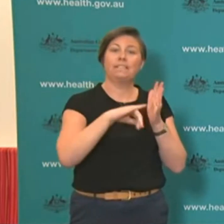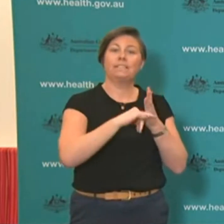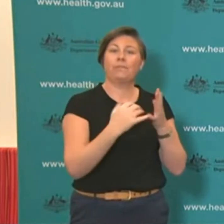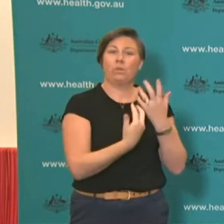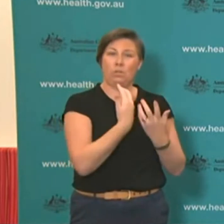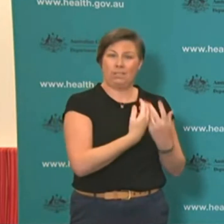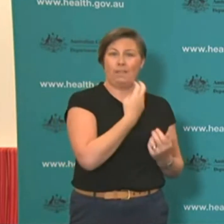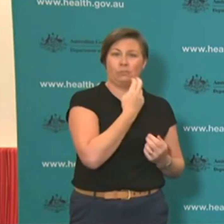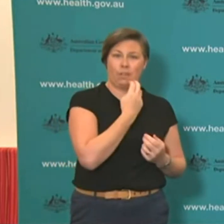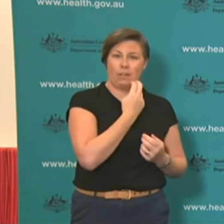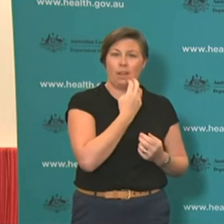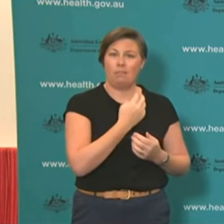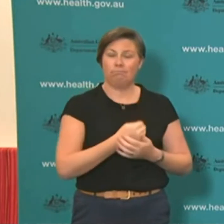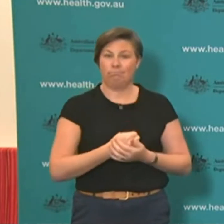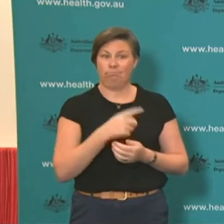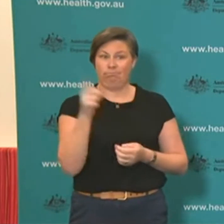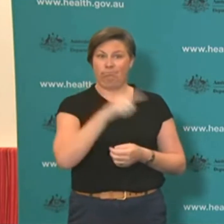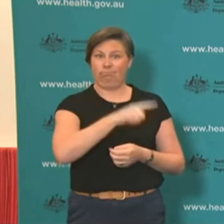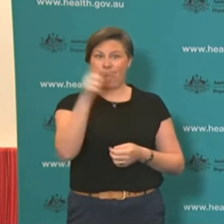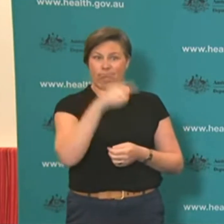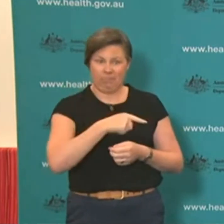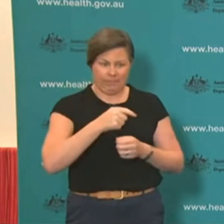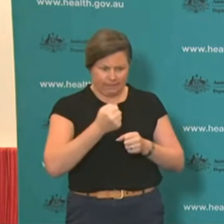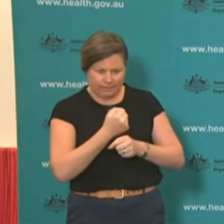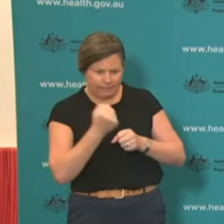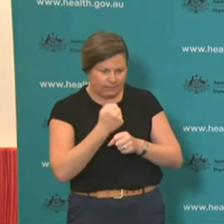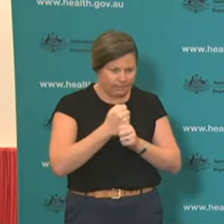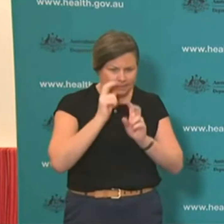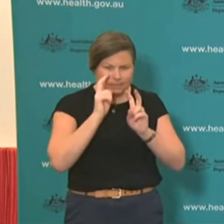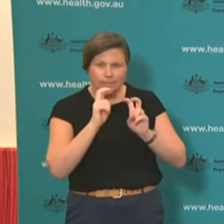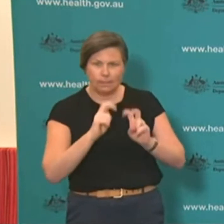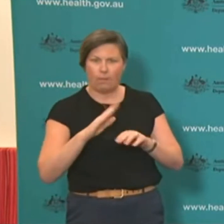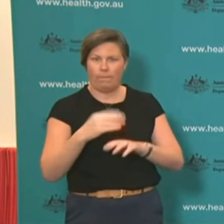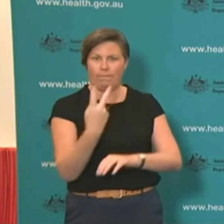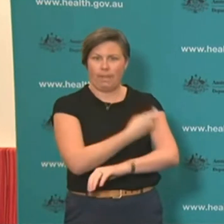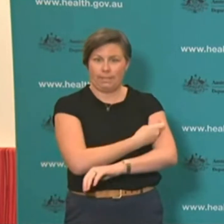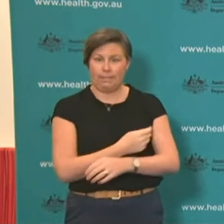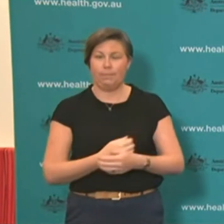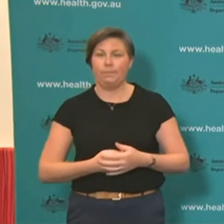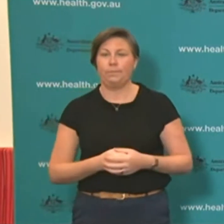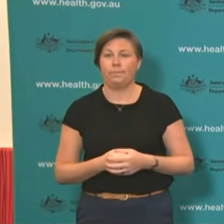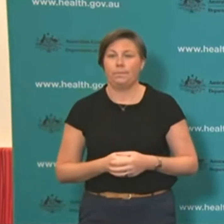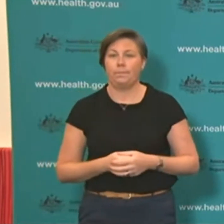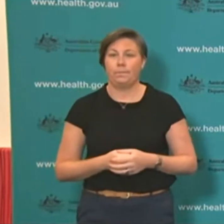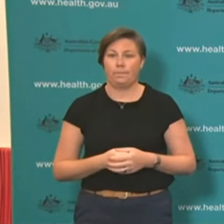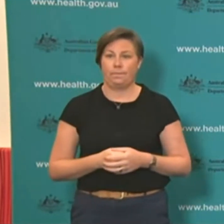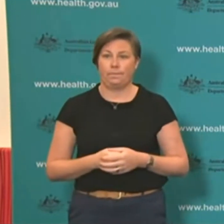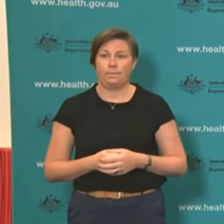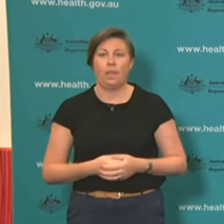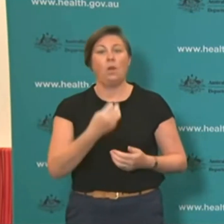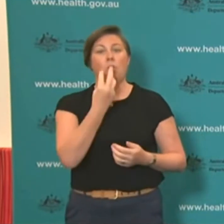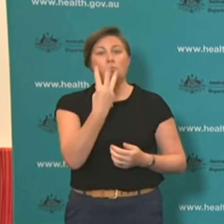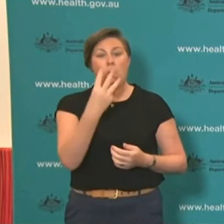Today, the federal government announced that there's another $3.8 million being devoted to COVID-19